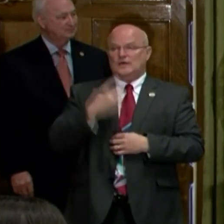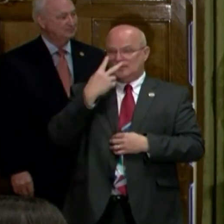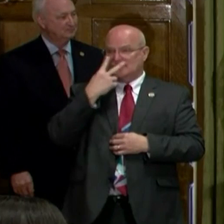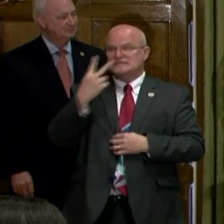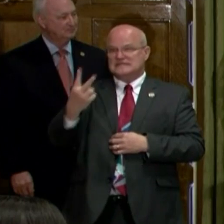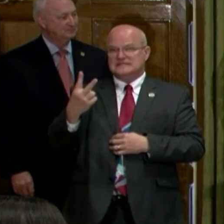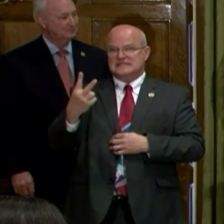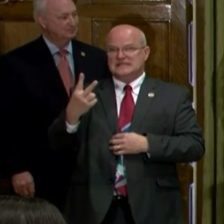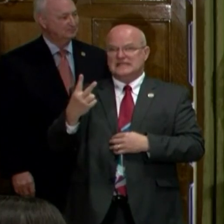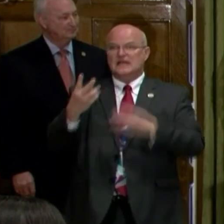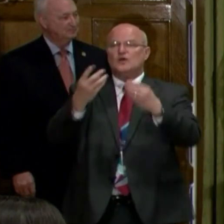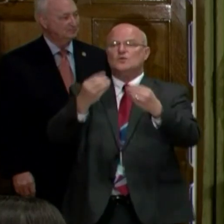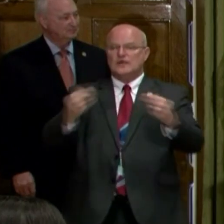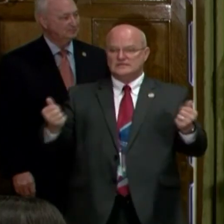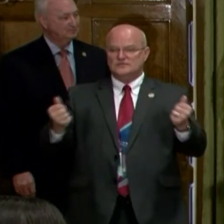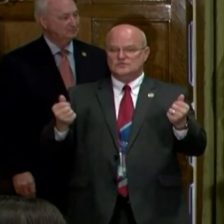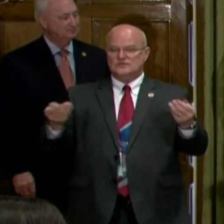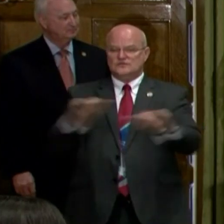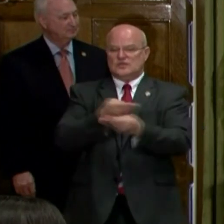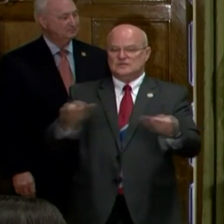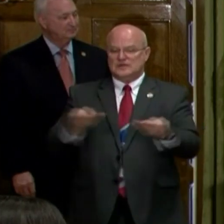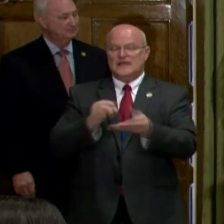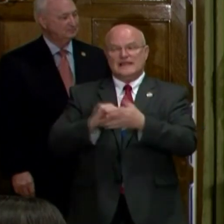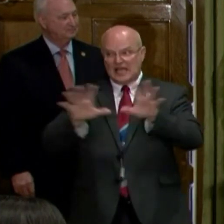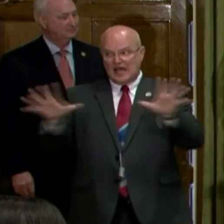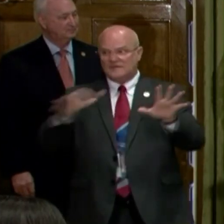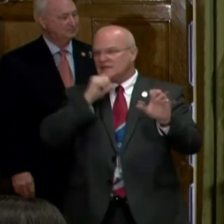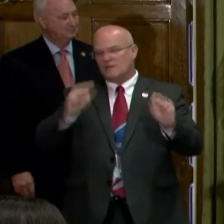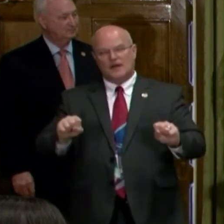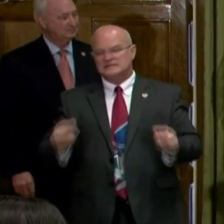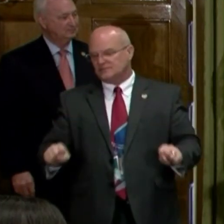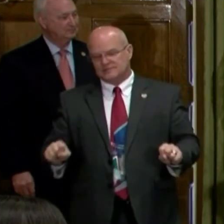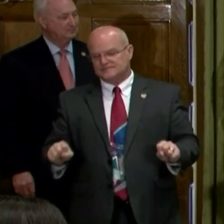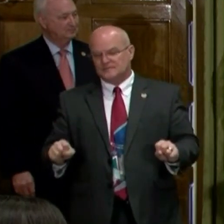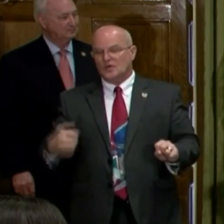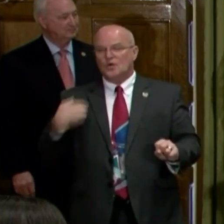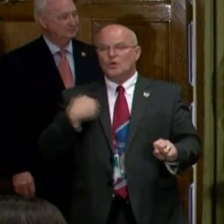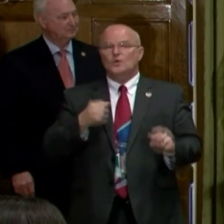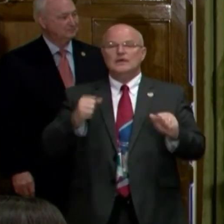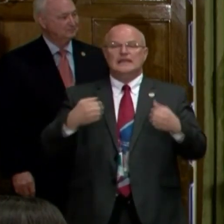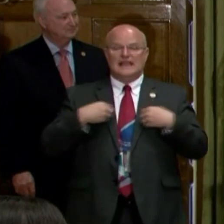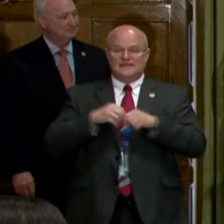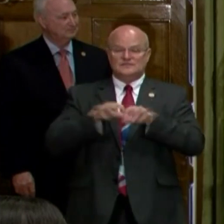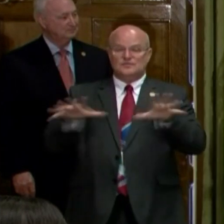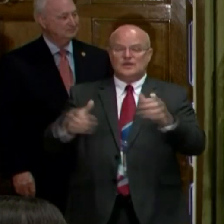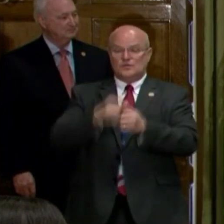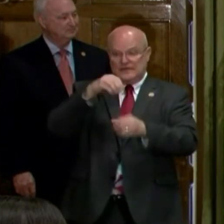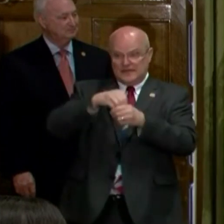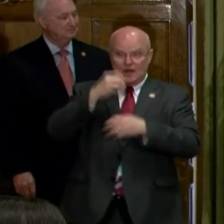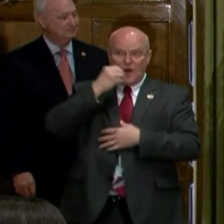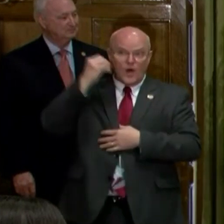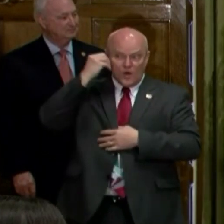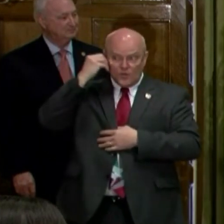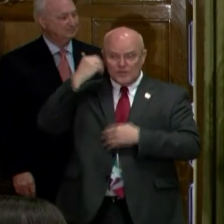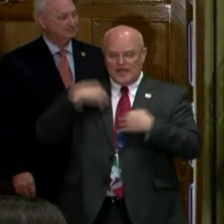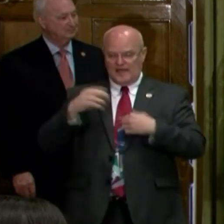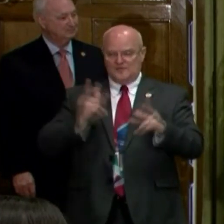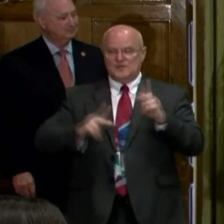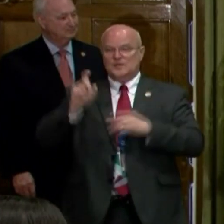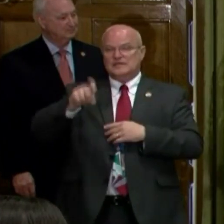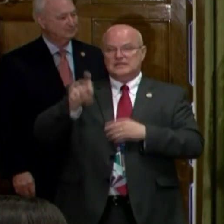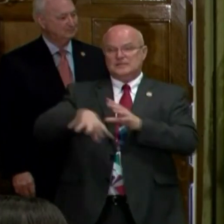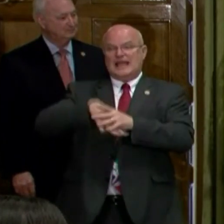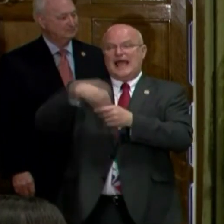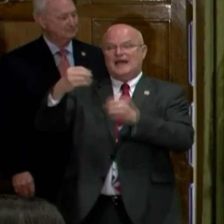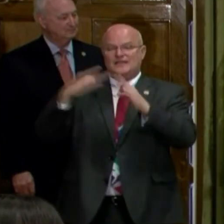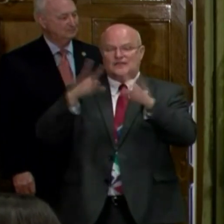see a resolution of transmission. That's obviously not possible. We can have the spread within a home. We have people who need to be